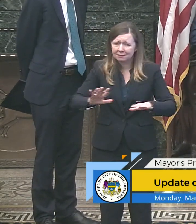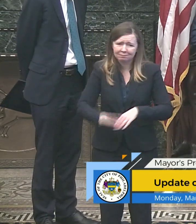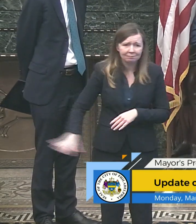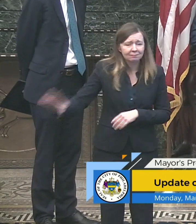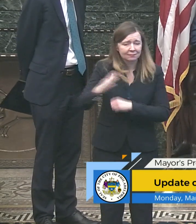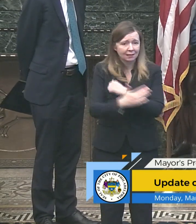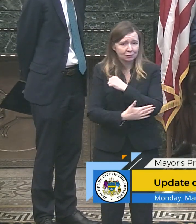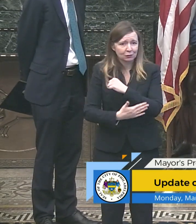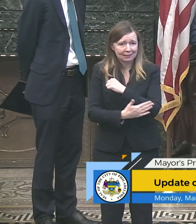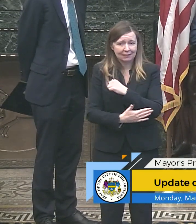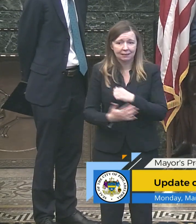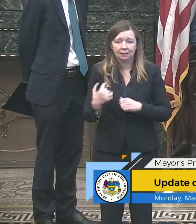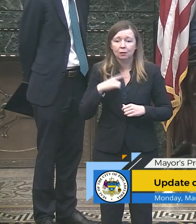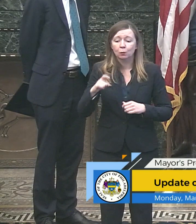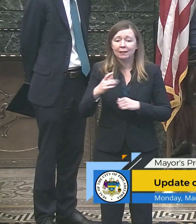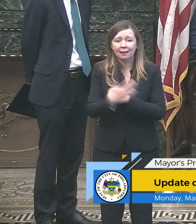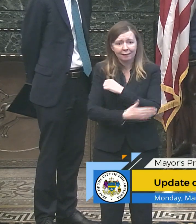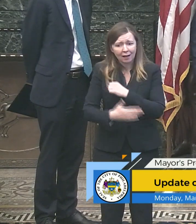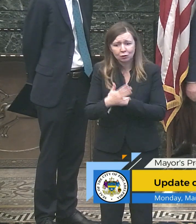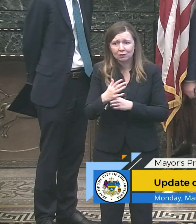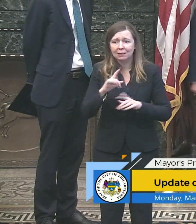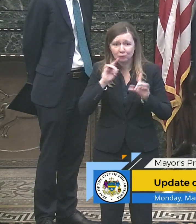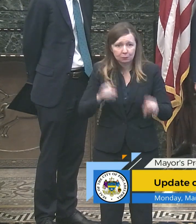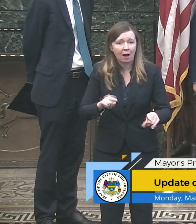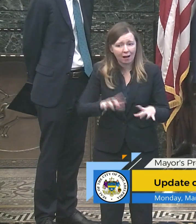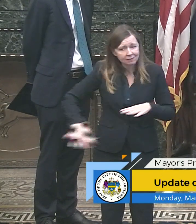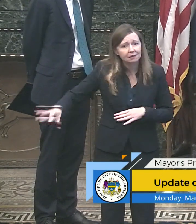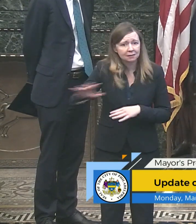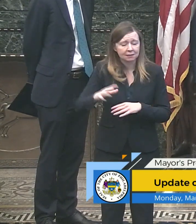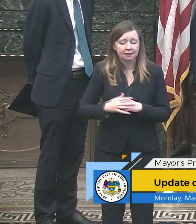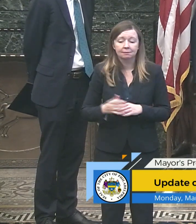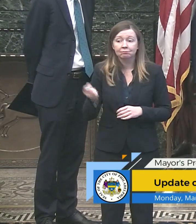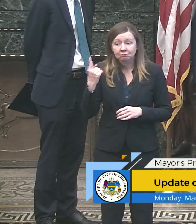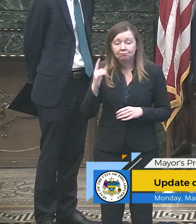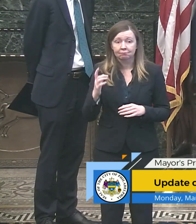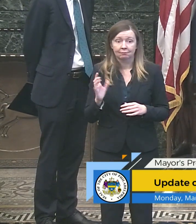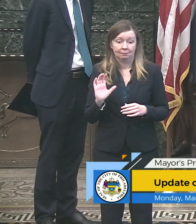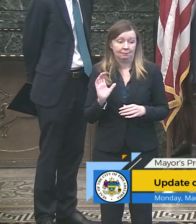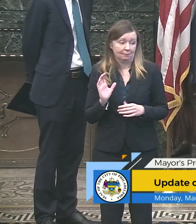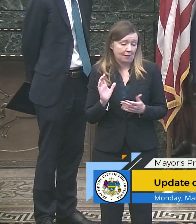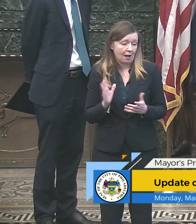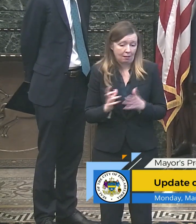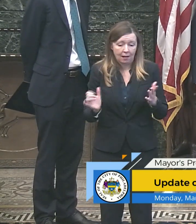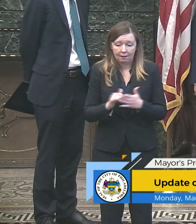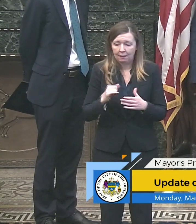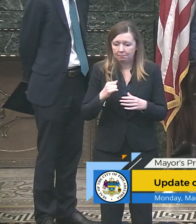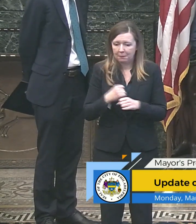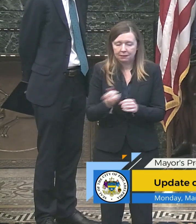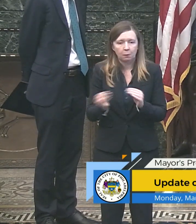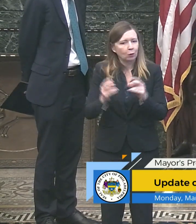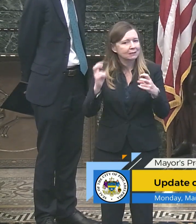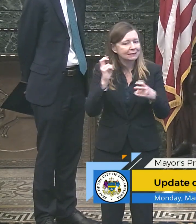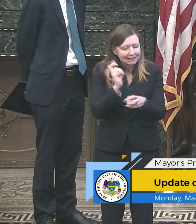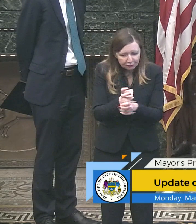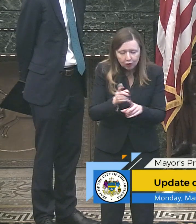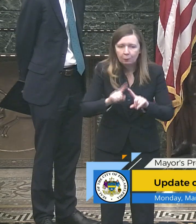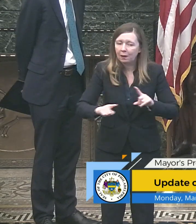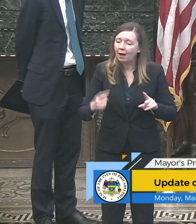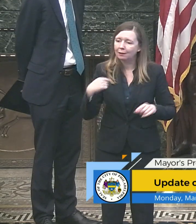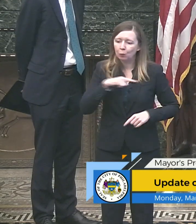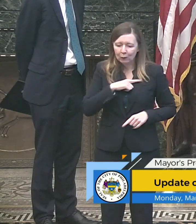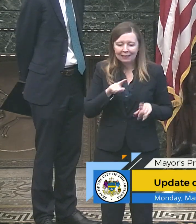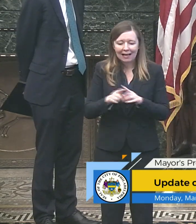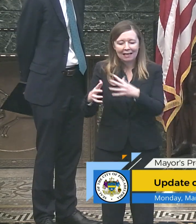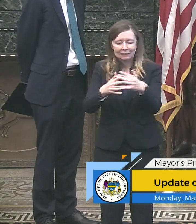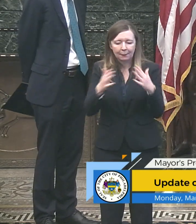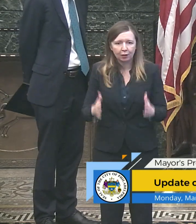issue, and we need a countrywide response. And while our system makes that somewhat difficult, it doesn't change the fact that we as